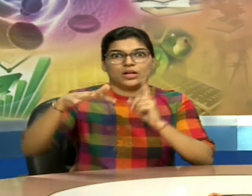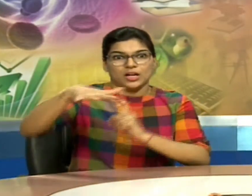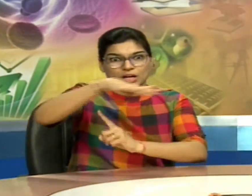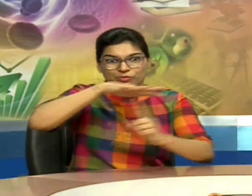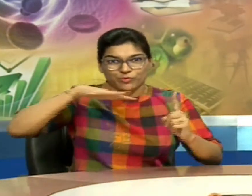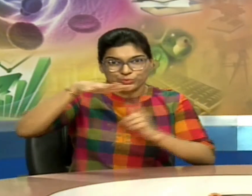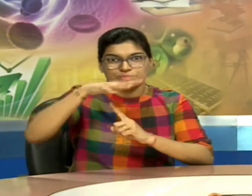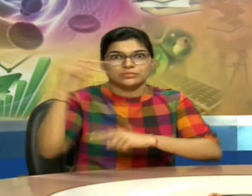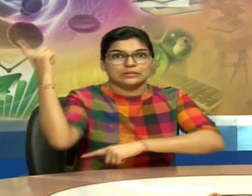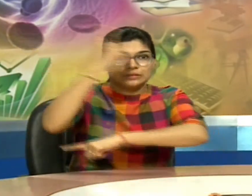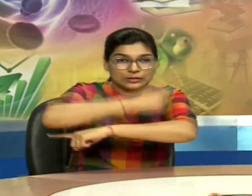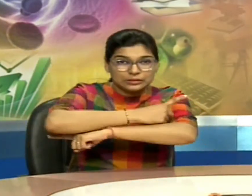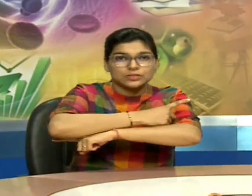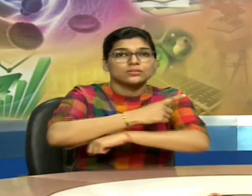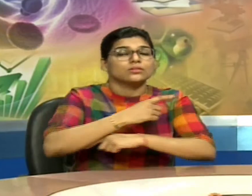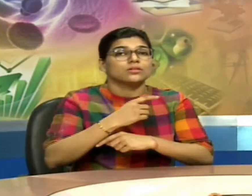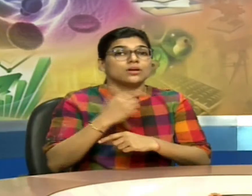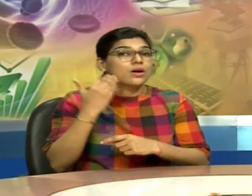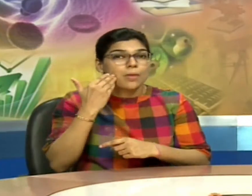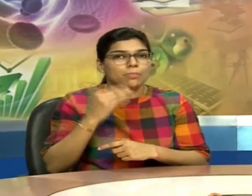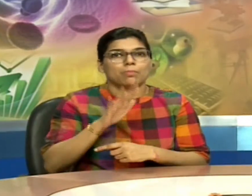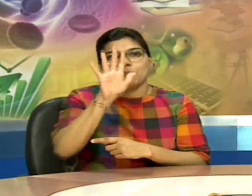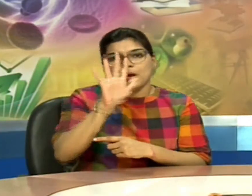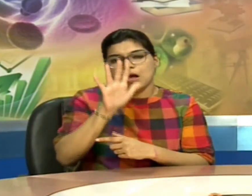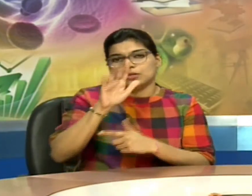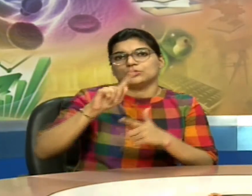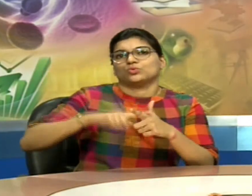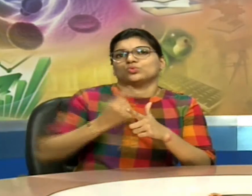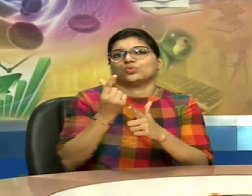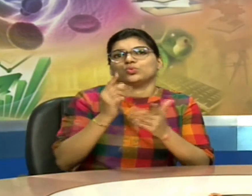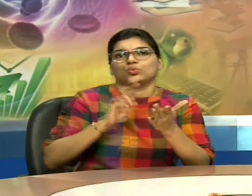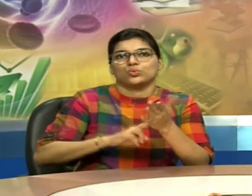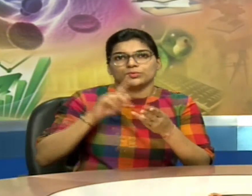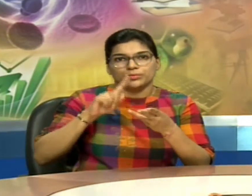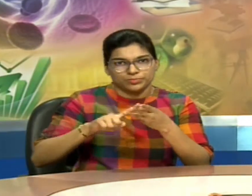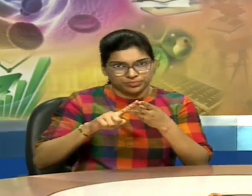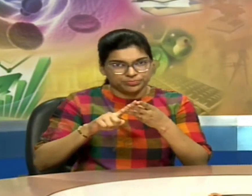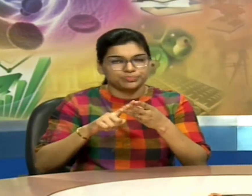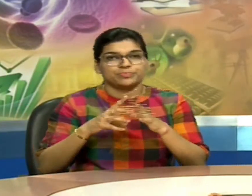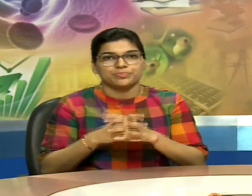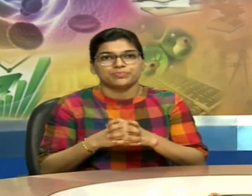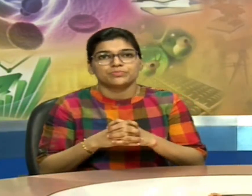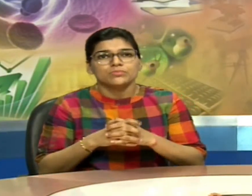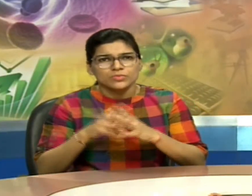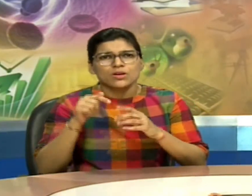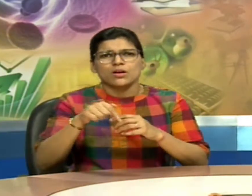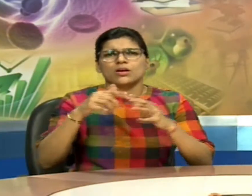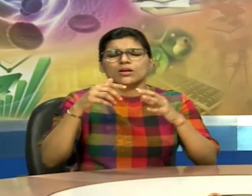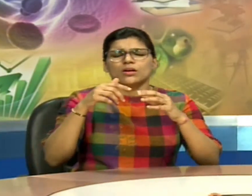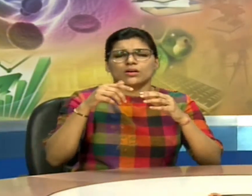Now, there is another important day which is celebrated on 5th June, that is